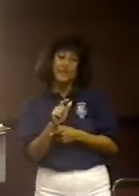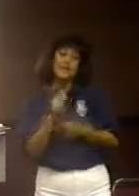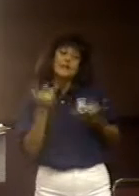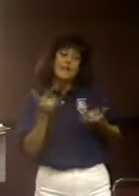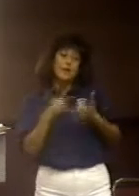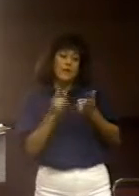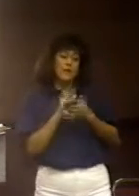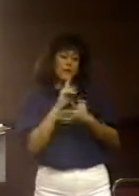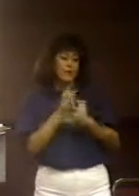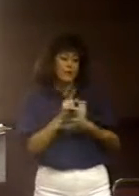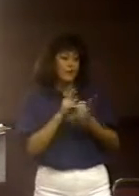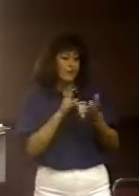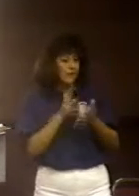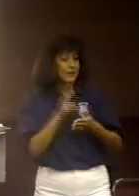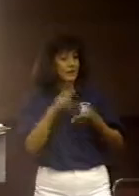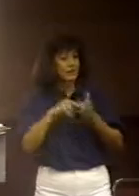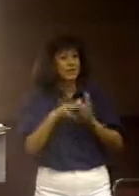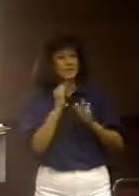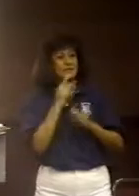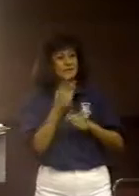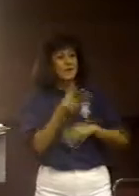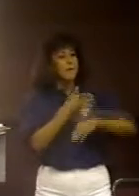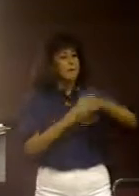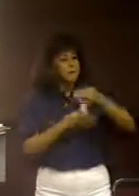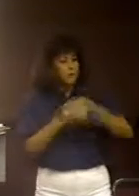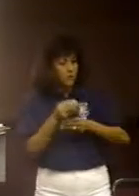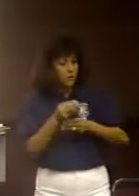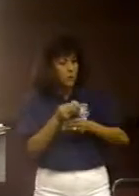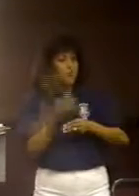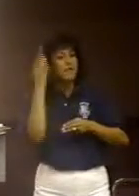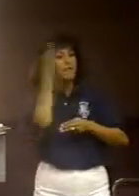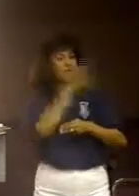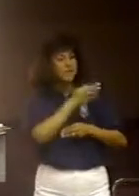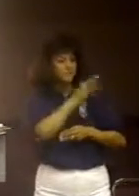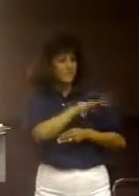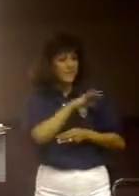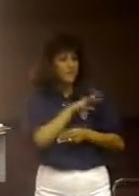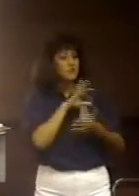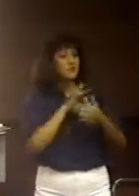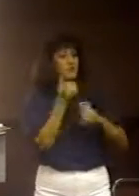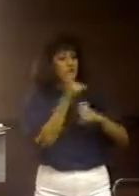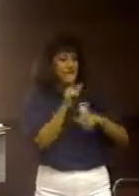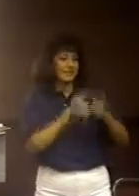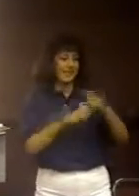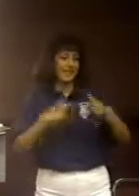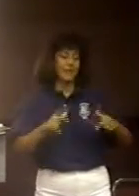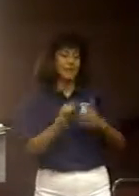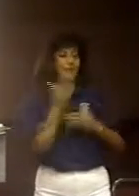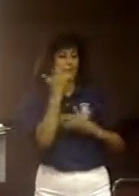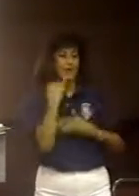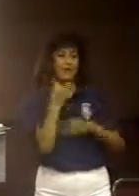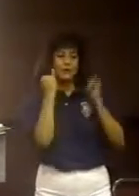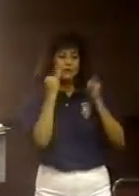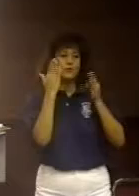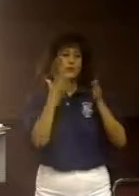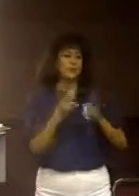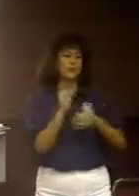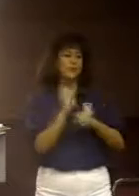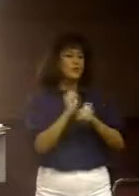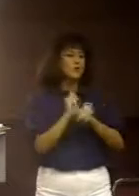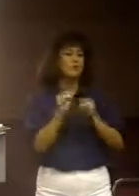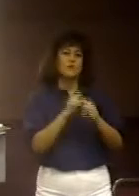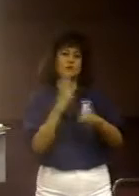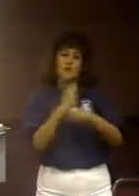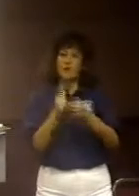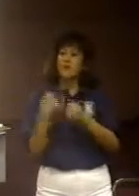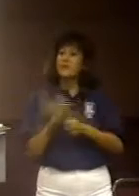what that really means is the manual features of any sign language. And that's why our instructors work so hard with